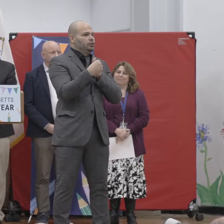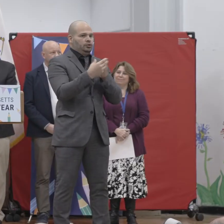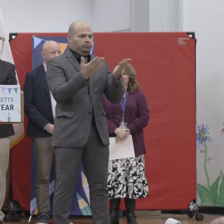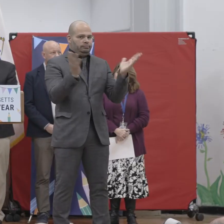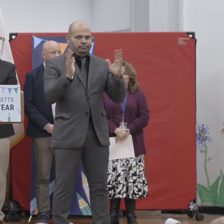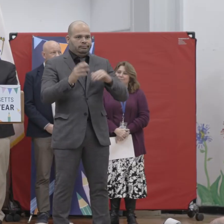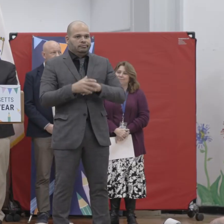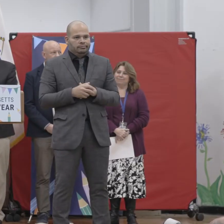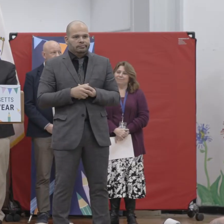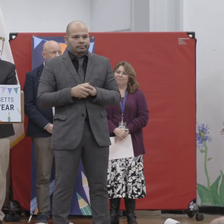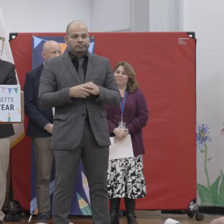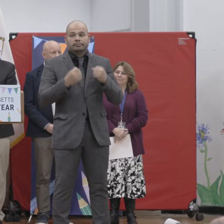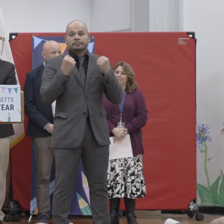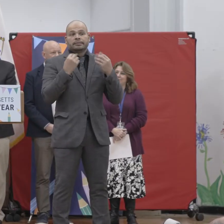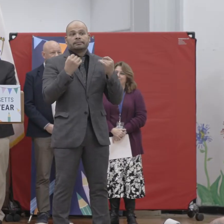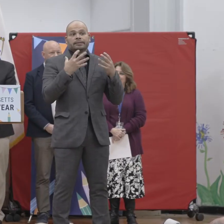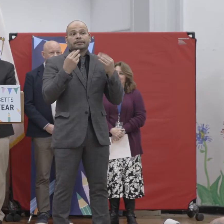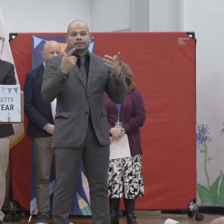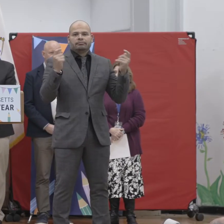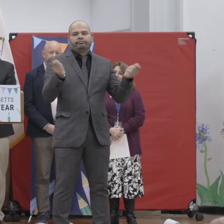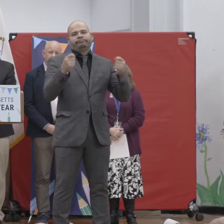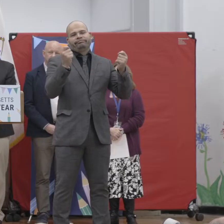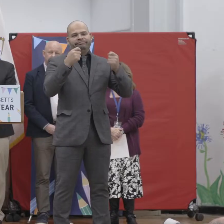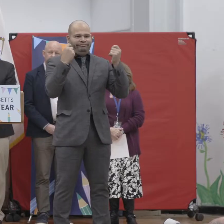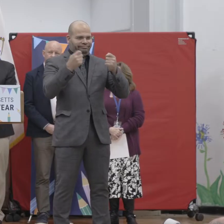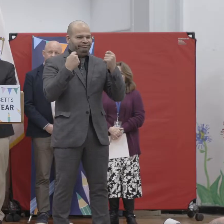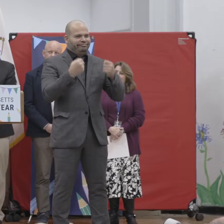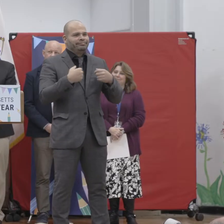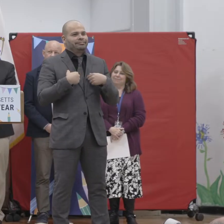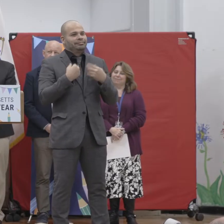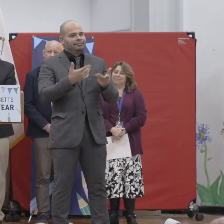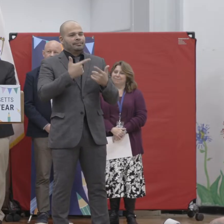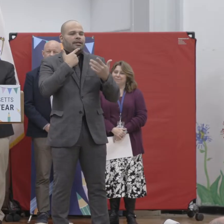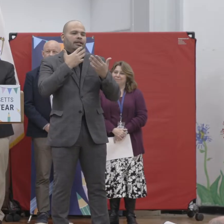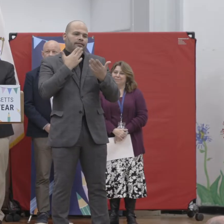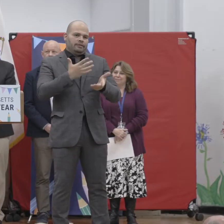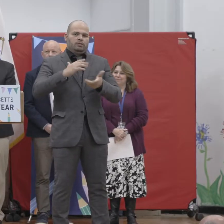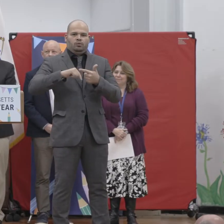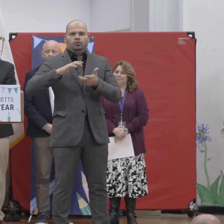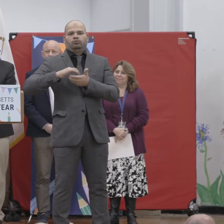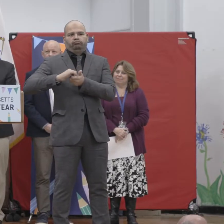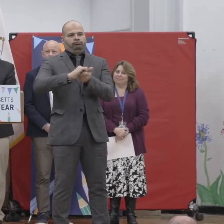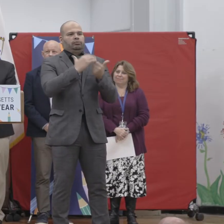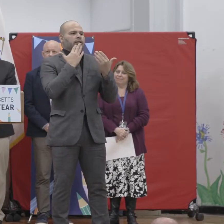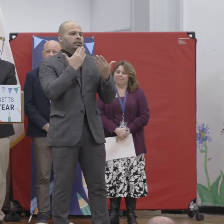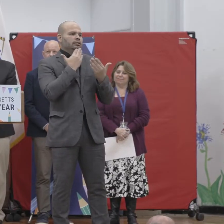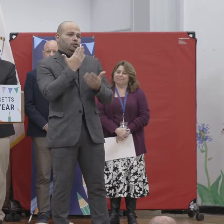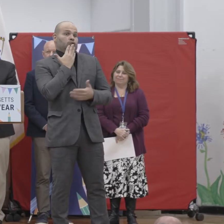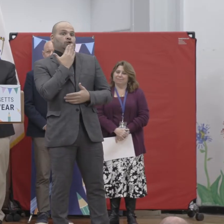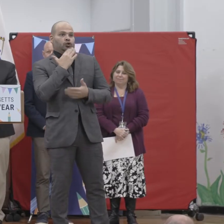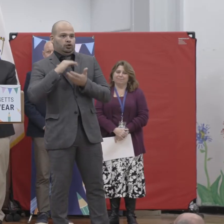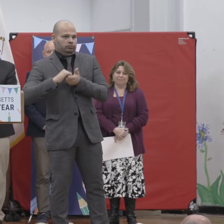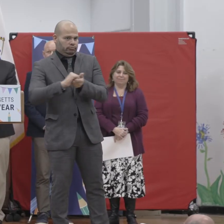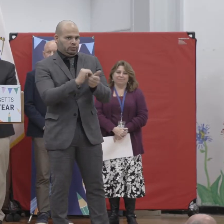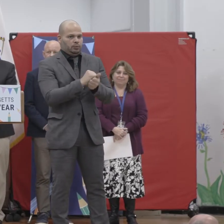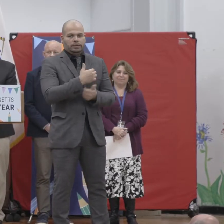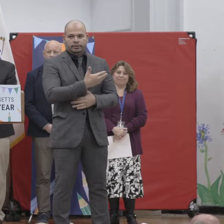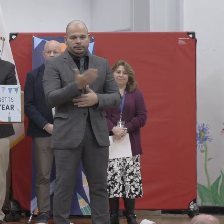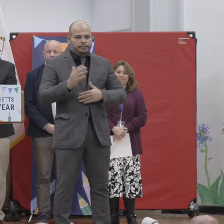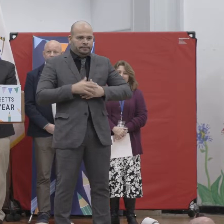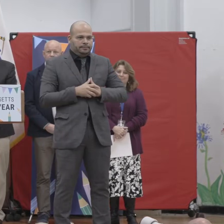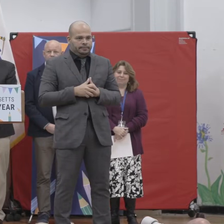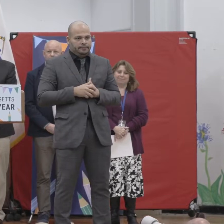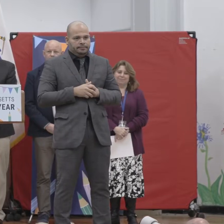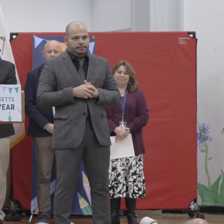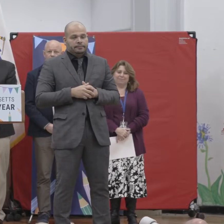from attendance to opportunities to partnerships, and that's all possible because our students work so hard and take